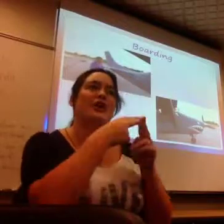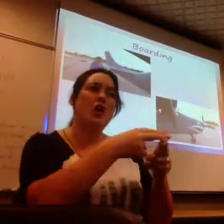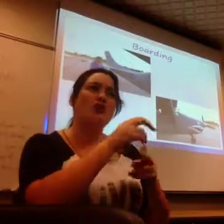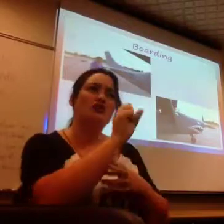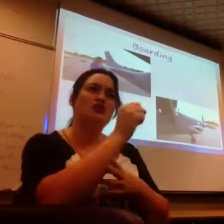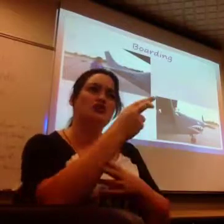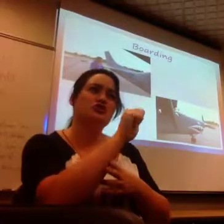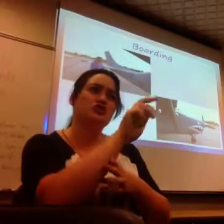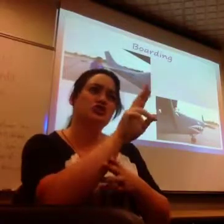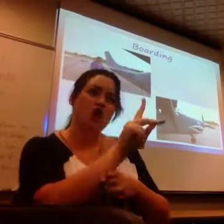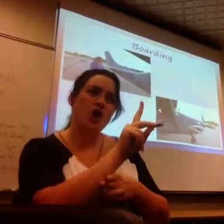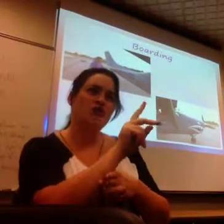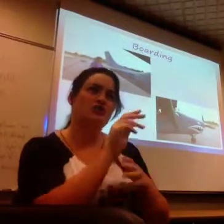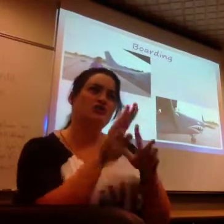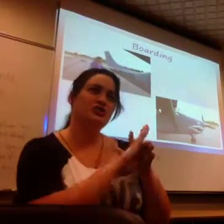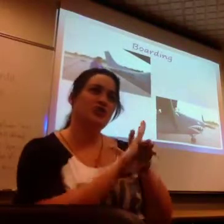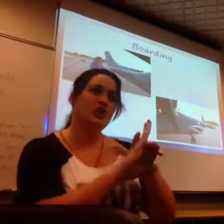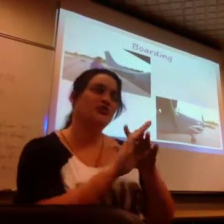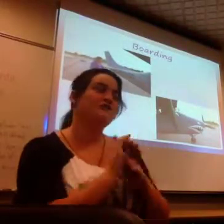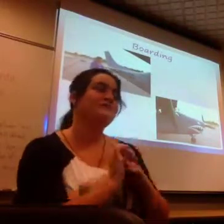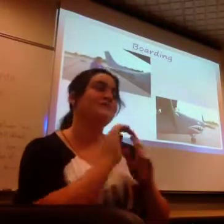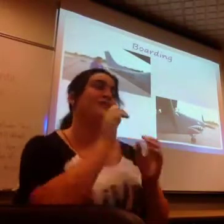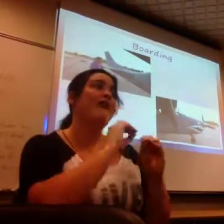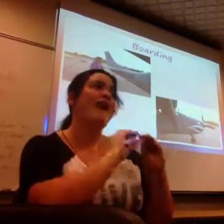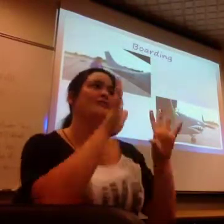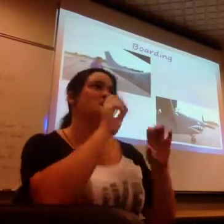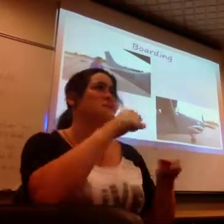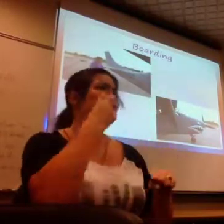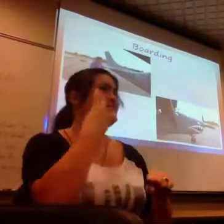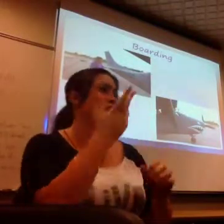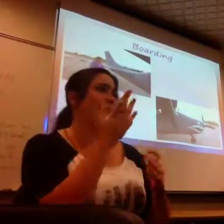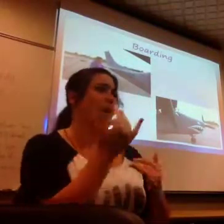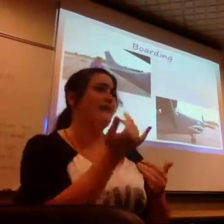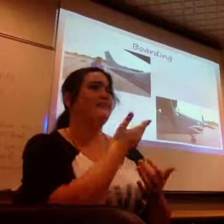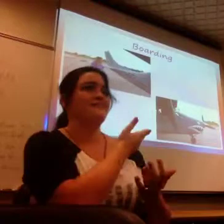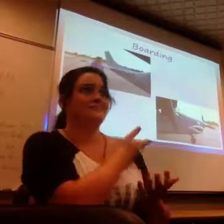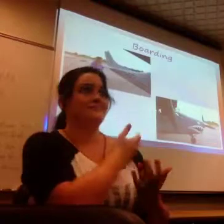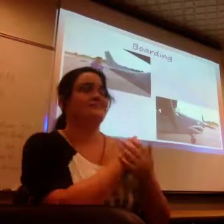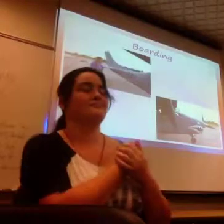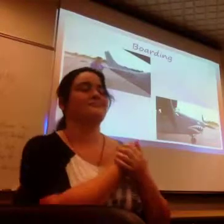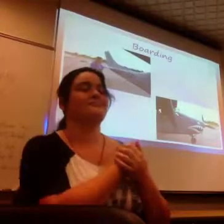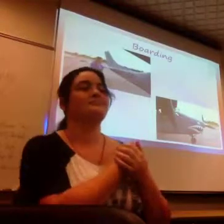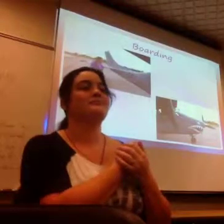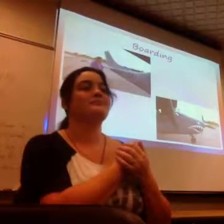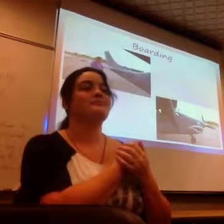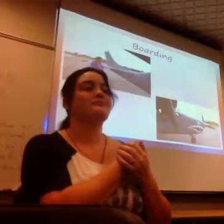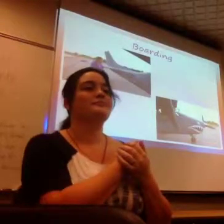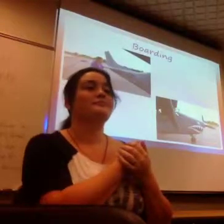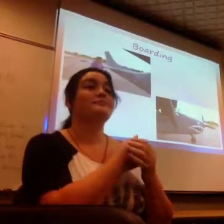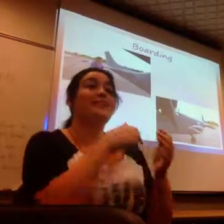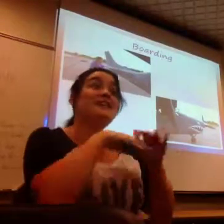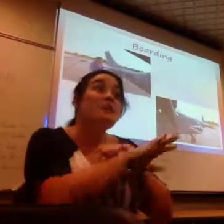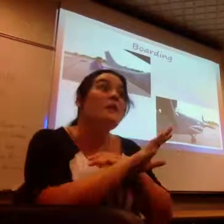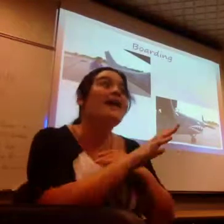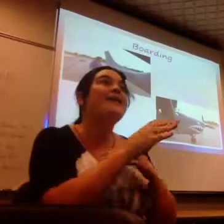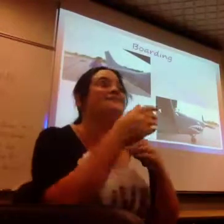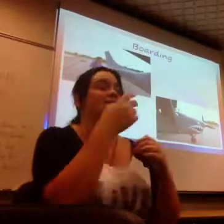and obviously you can see why. But yeah, and then you go in, and then there was a pilot,